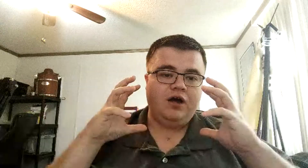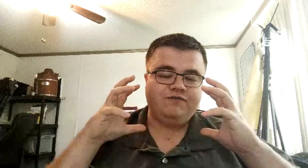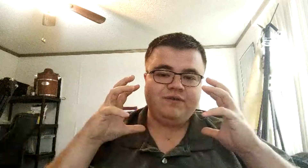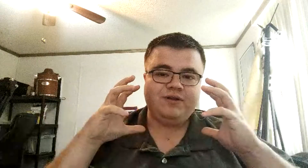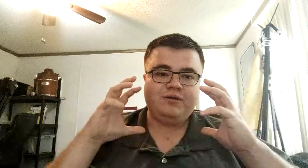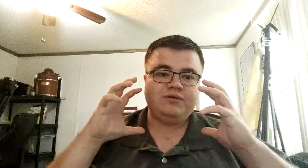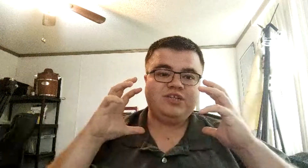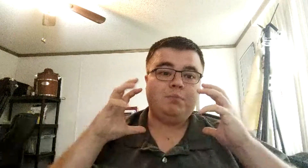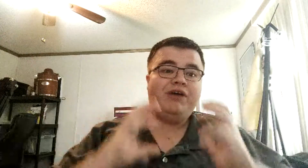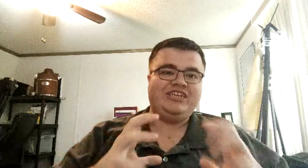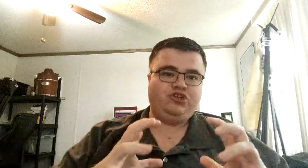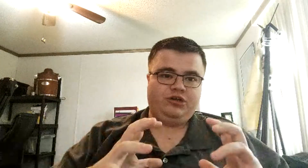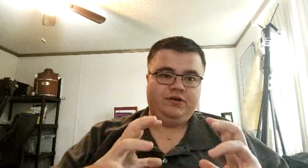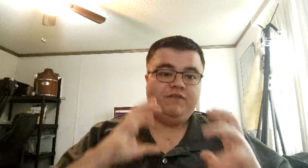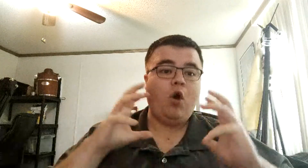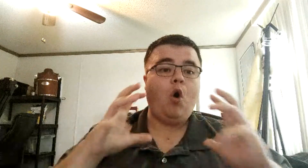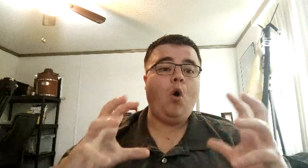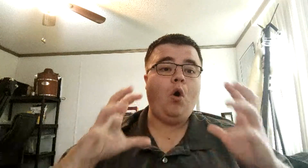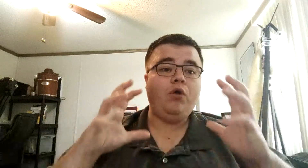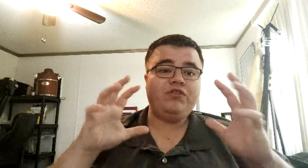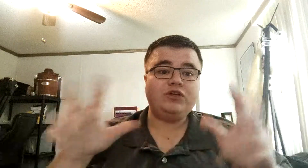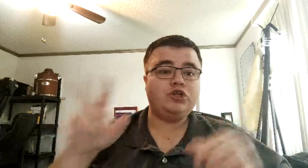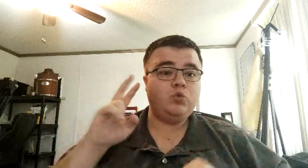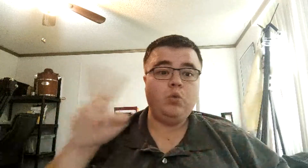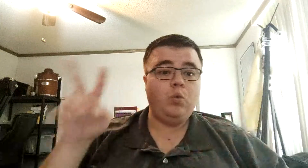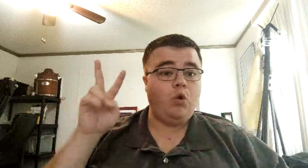of suppression of all the true